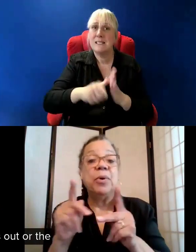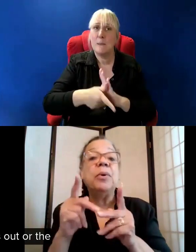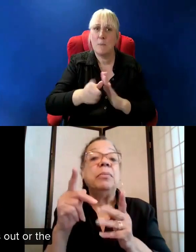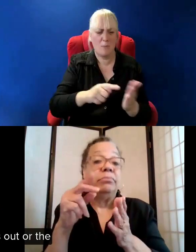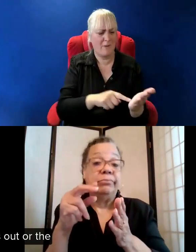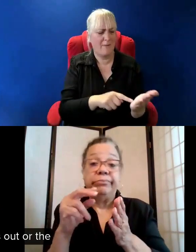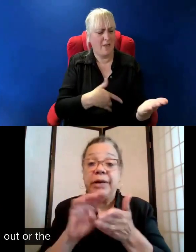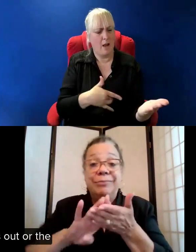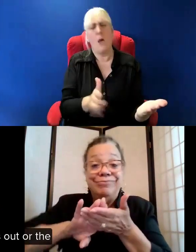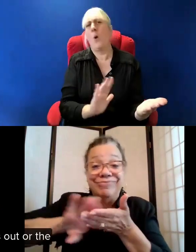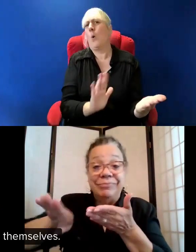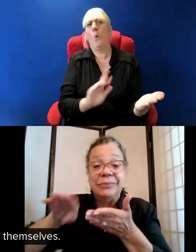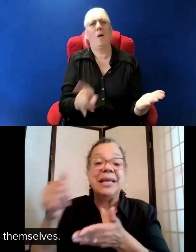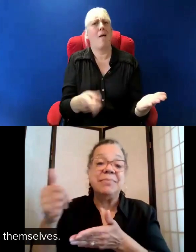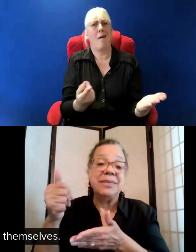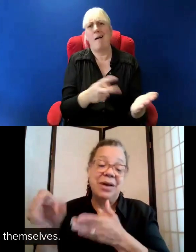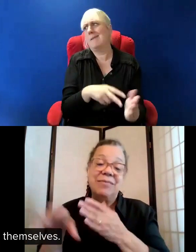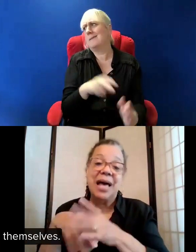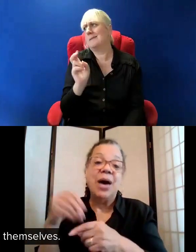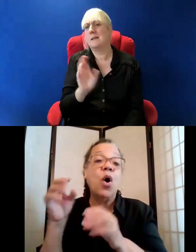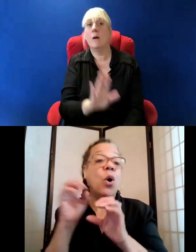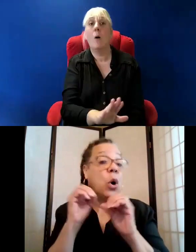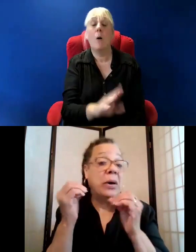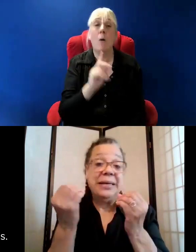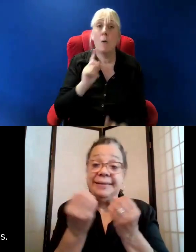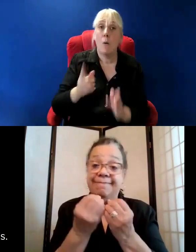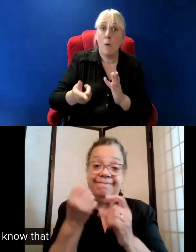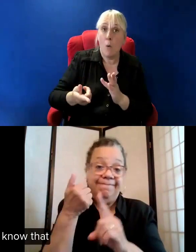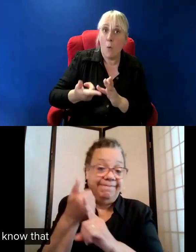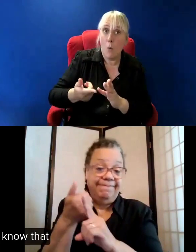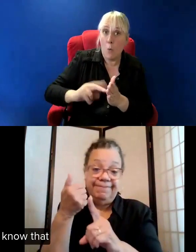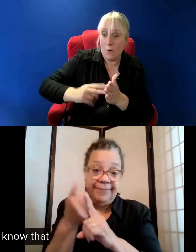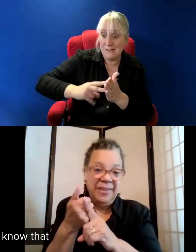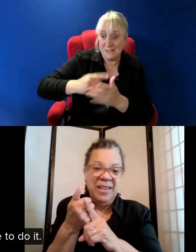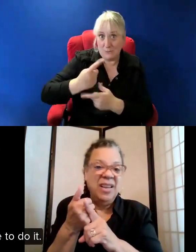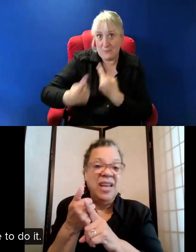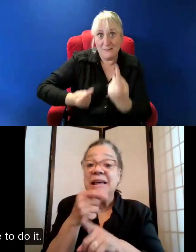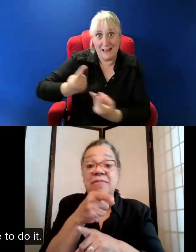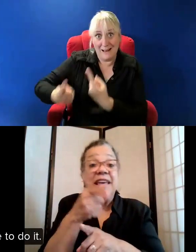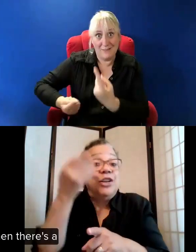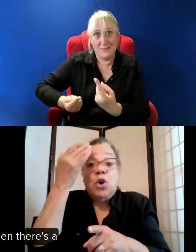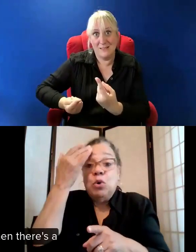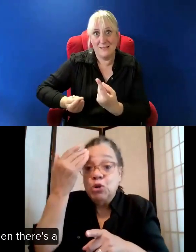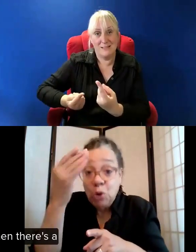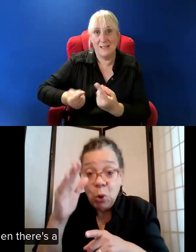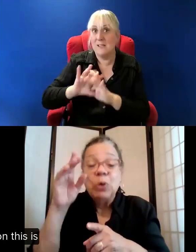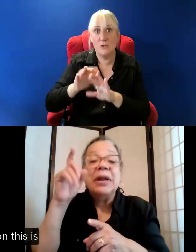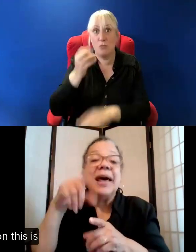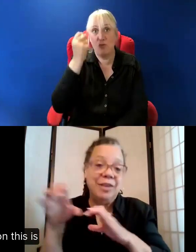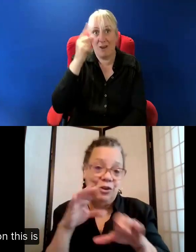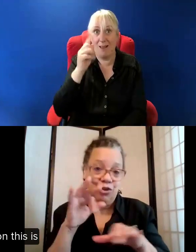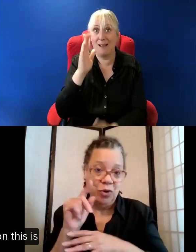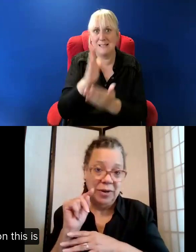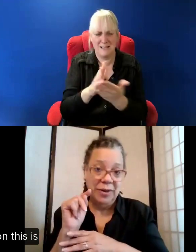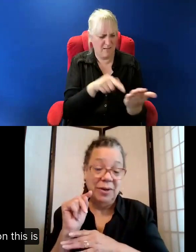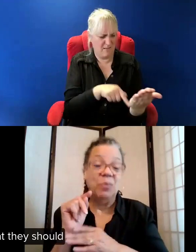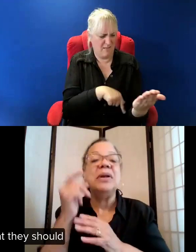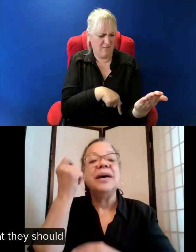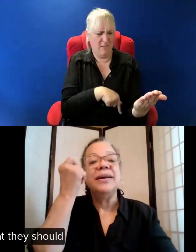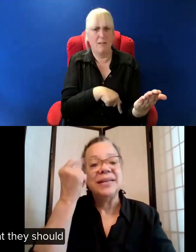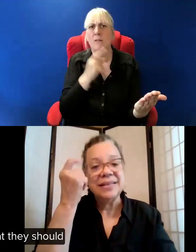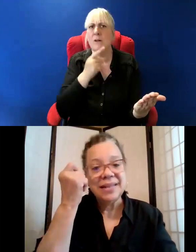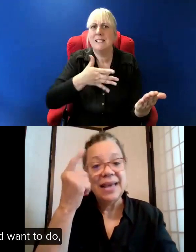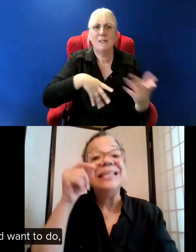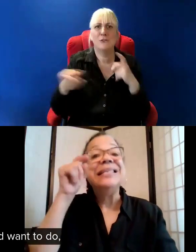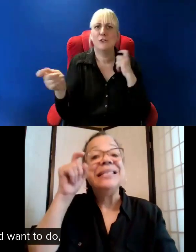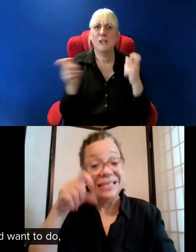out, or the organizations themselves, yes, they don't know that they have to do it. And then when there's a realization that this is something